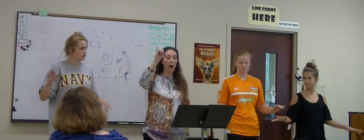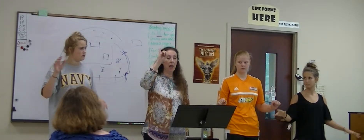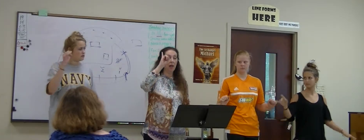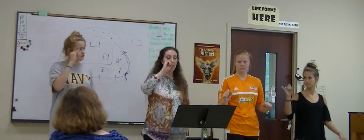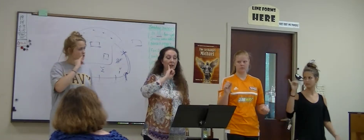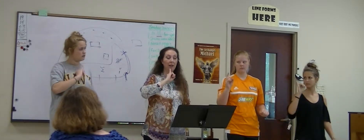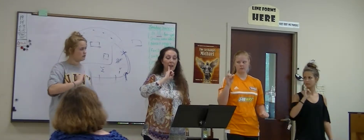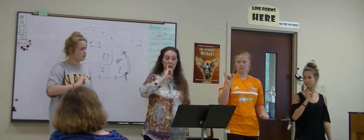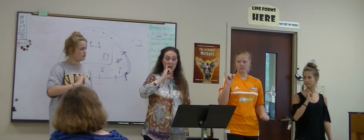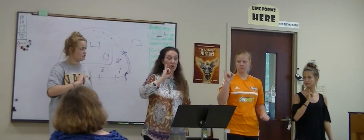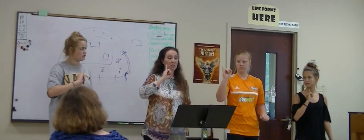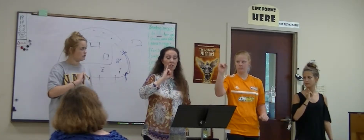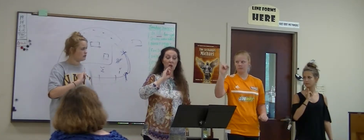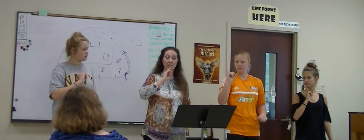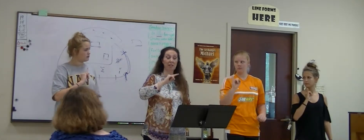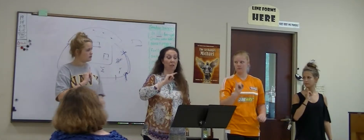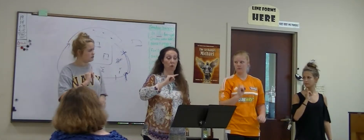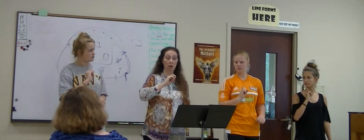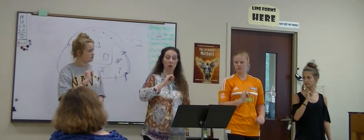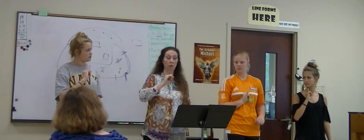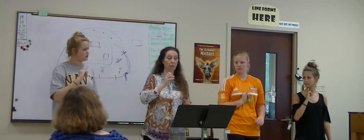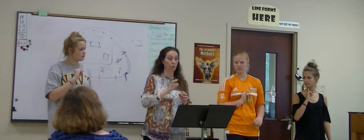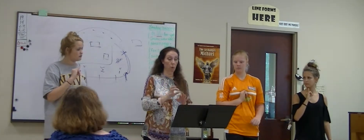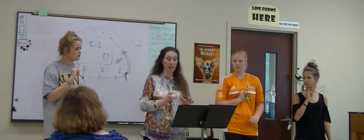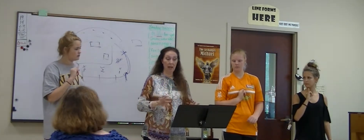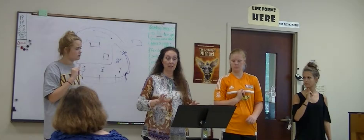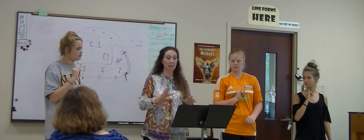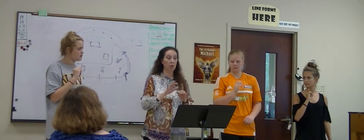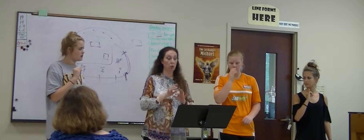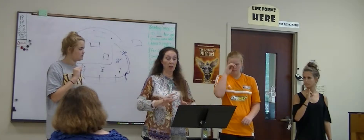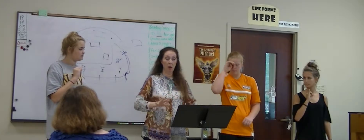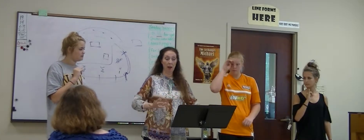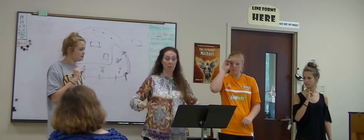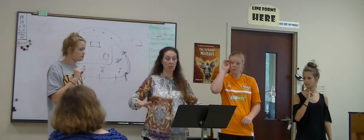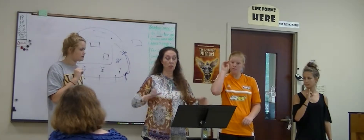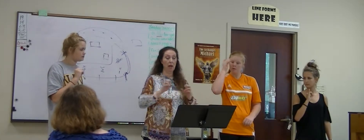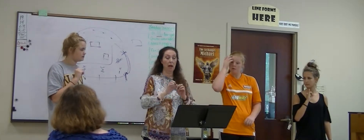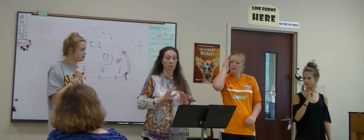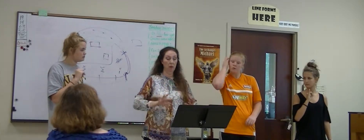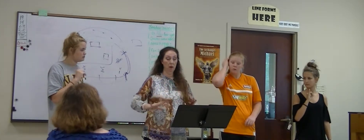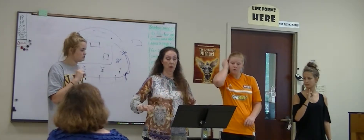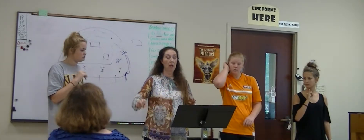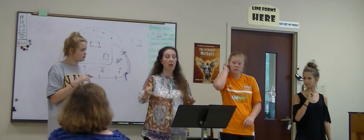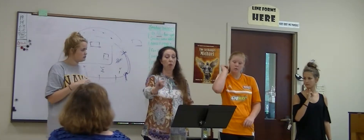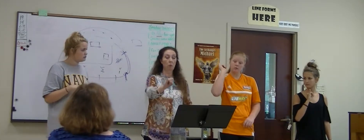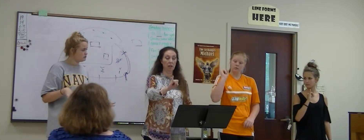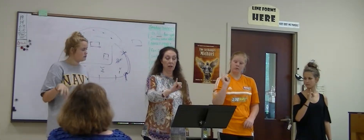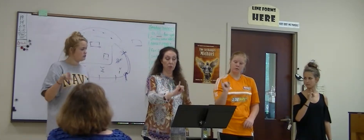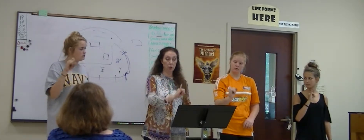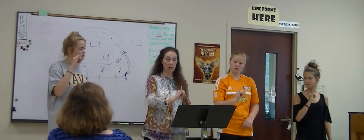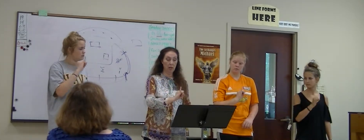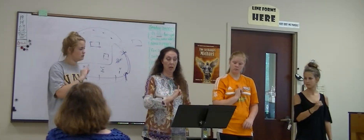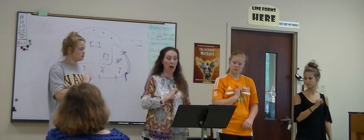I, and then she starts singing right here. On that last done, you may not have much time. You might come straight in.